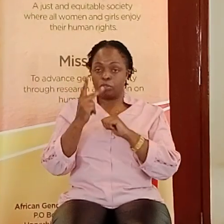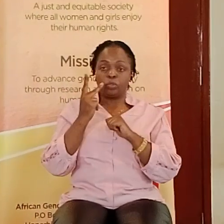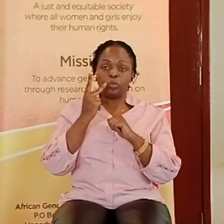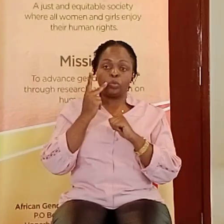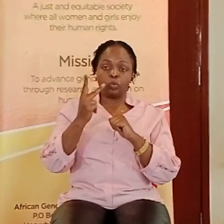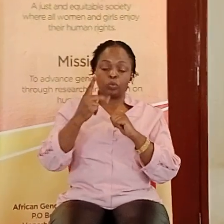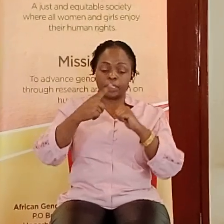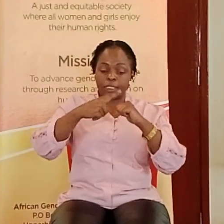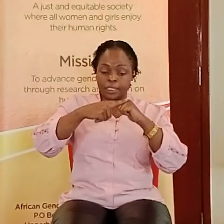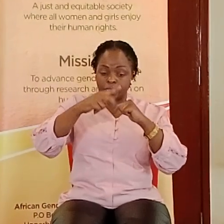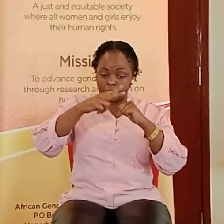been killed,